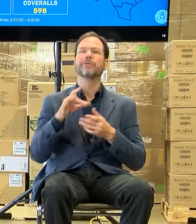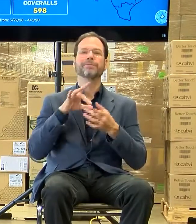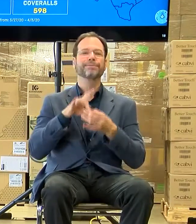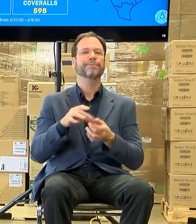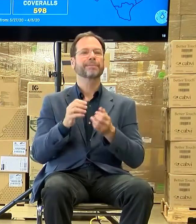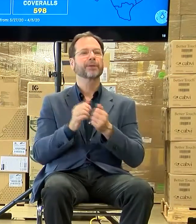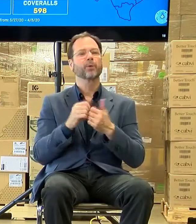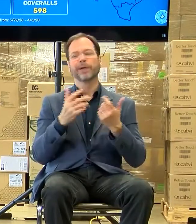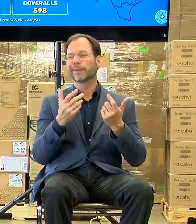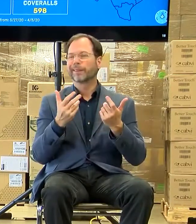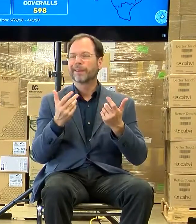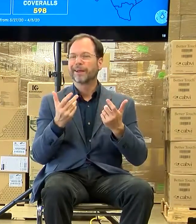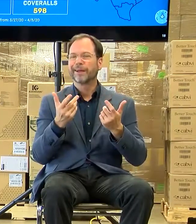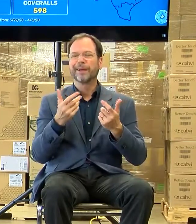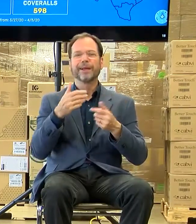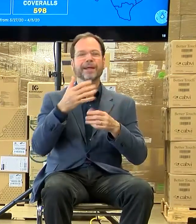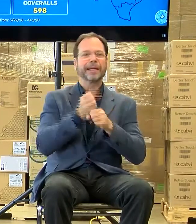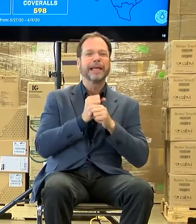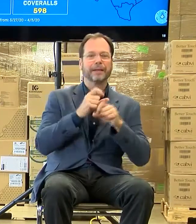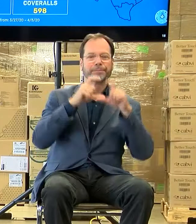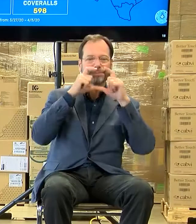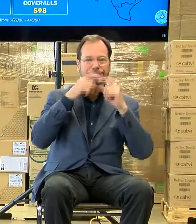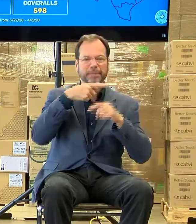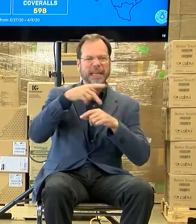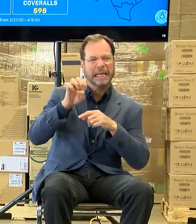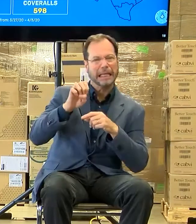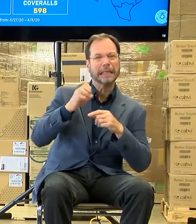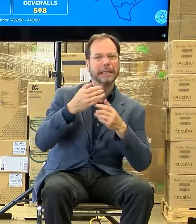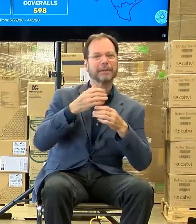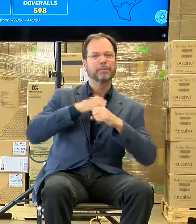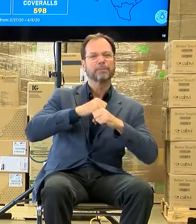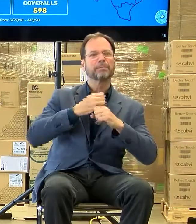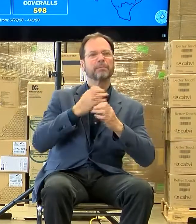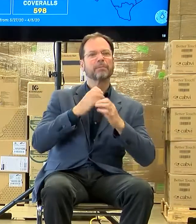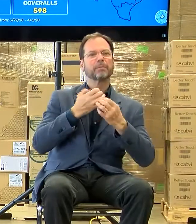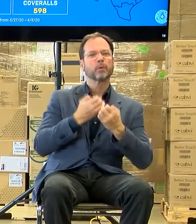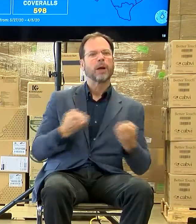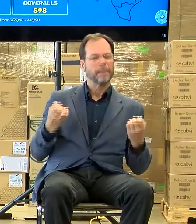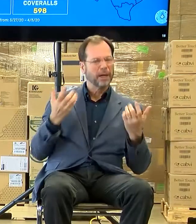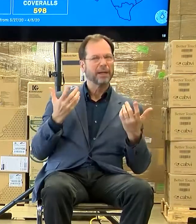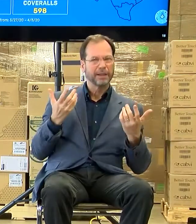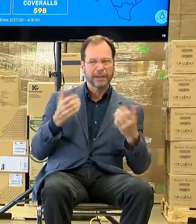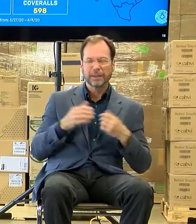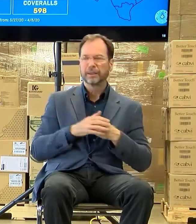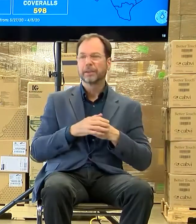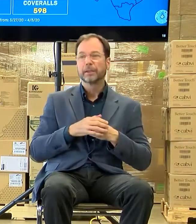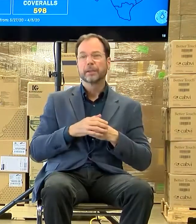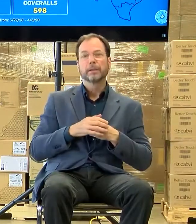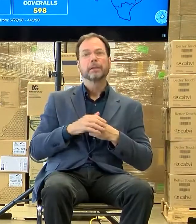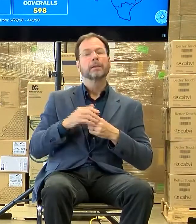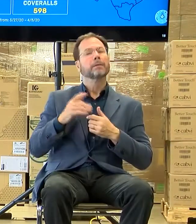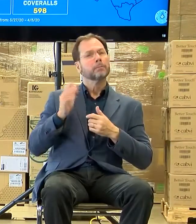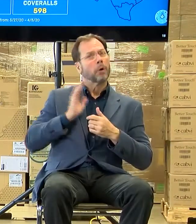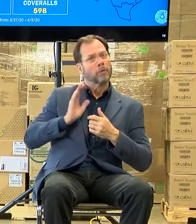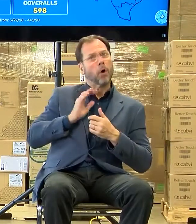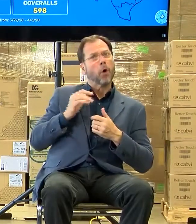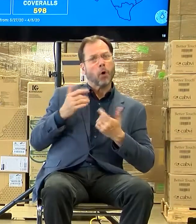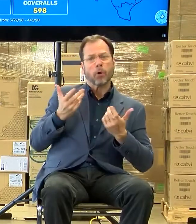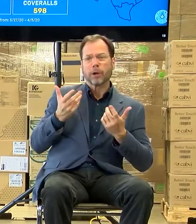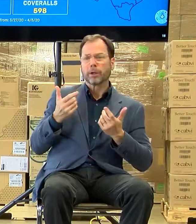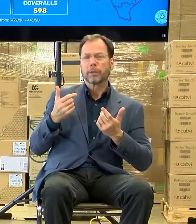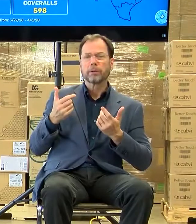to access to PPE or personal protection equipment. And that is, there were supplies